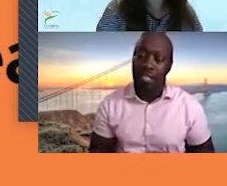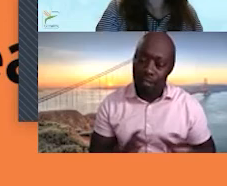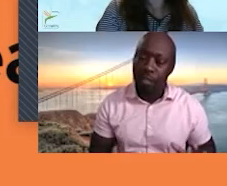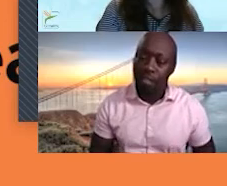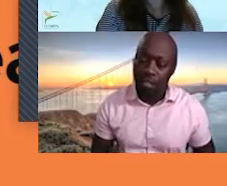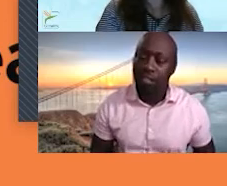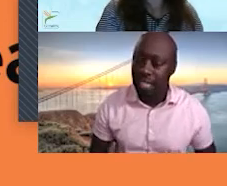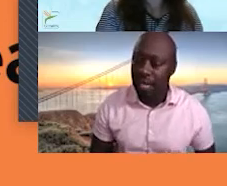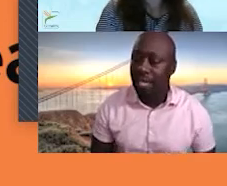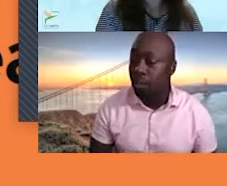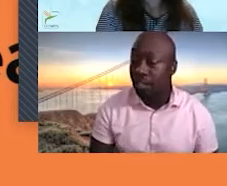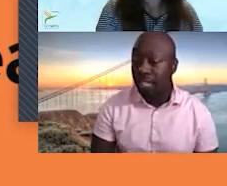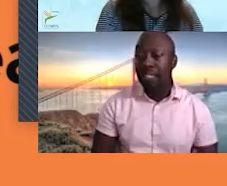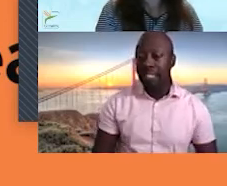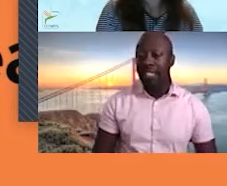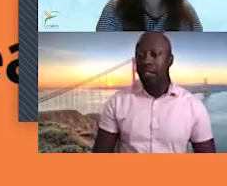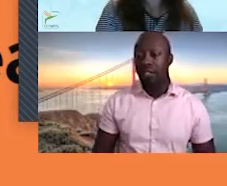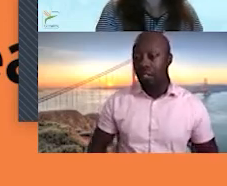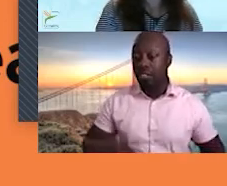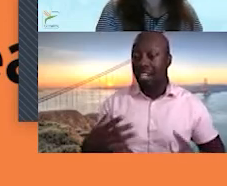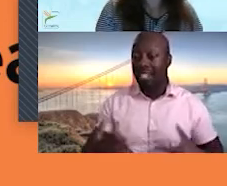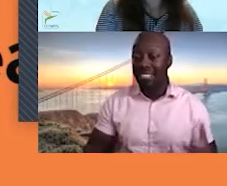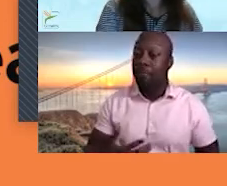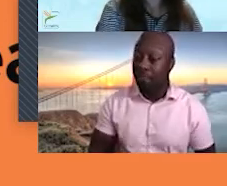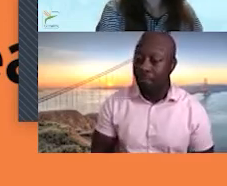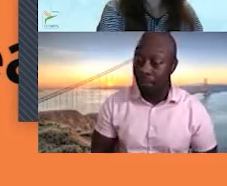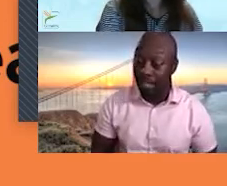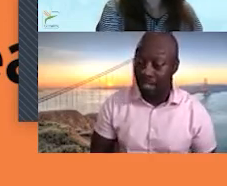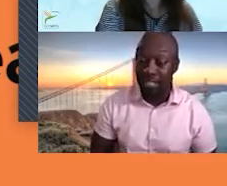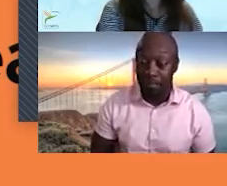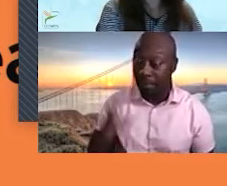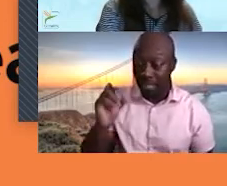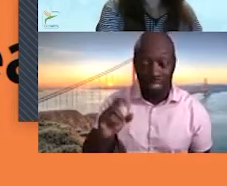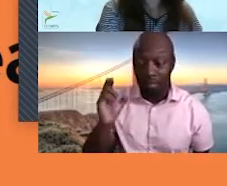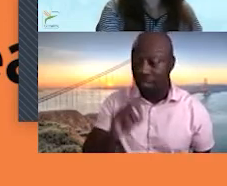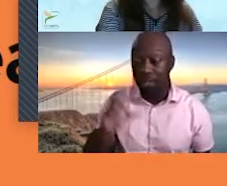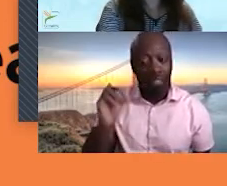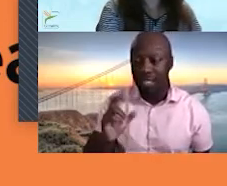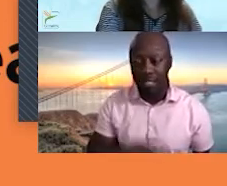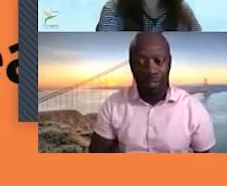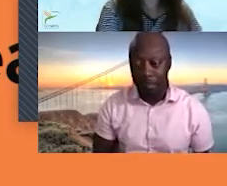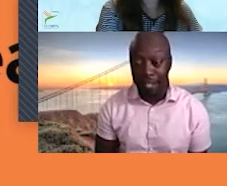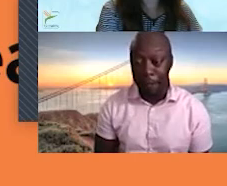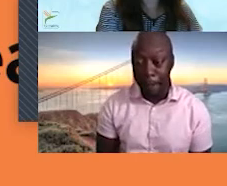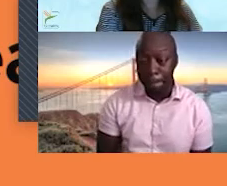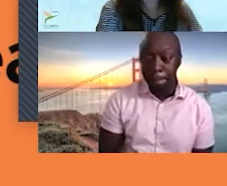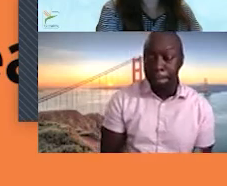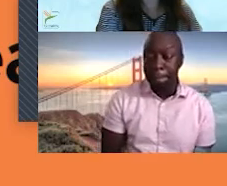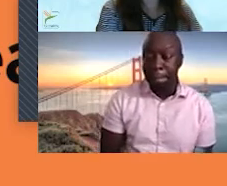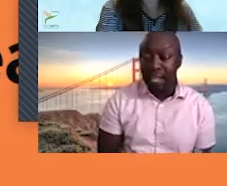So that's a critical time that I would recommend saying no to try to stop them from doing that. Because some little ones always bite.